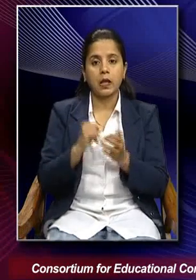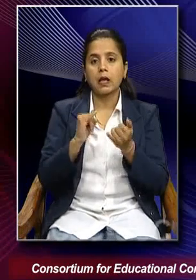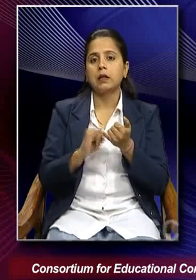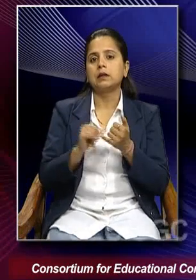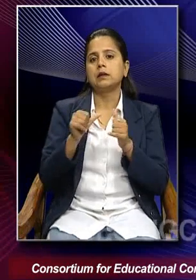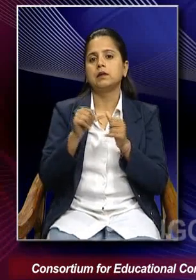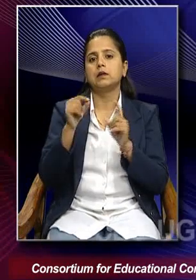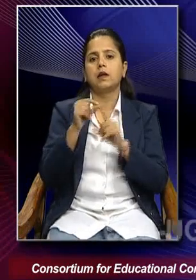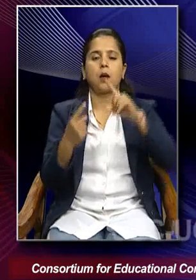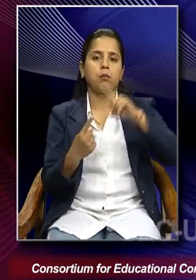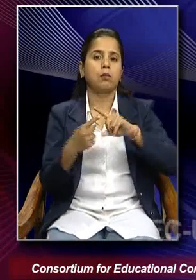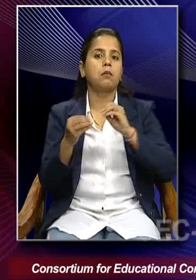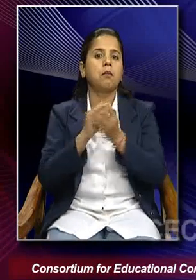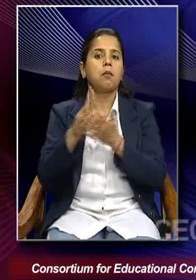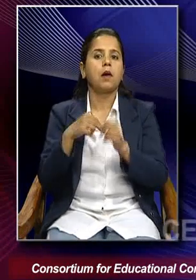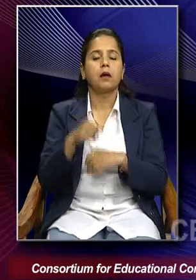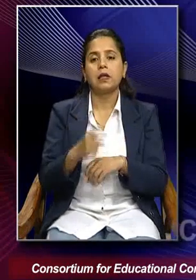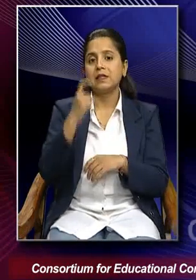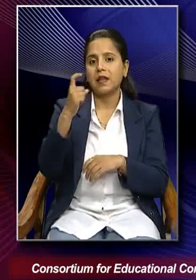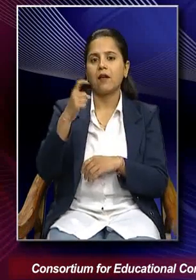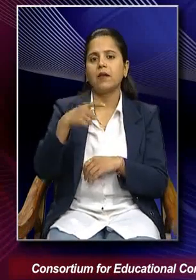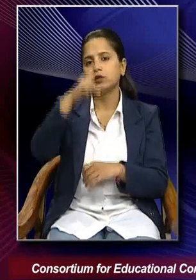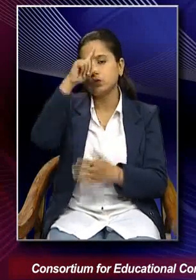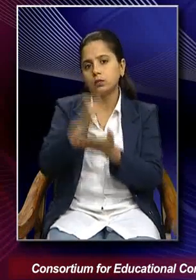Saptabhangi Nyaya, the theory of seven judgments.